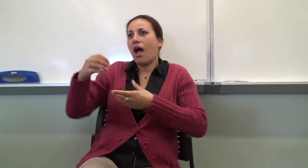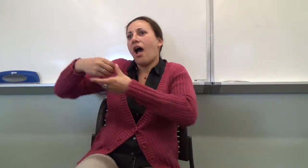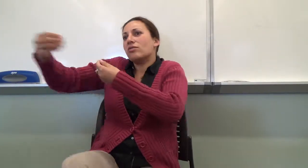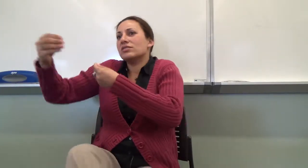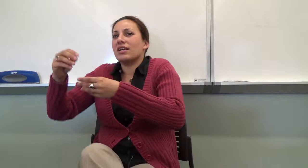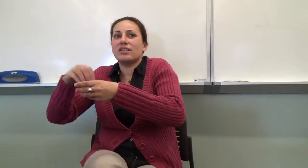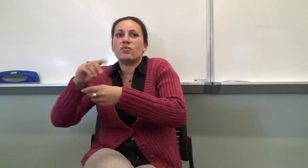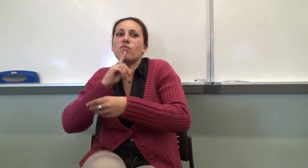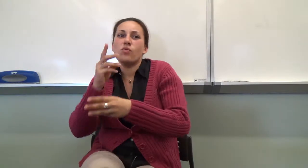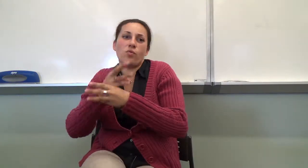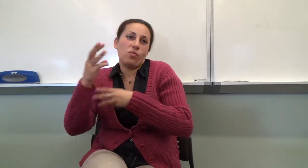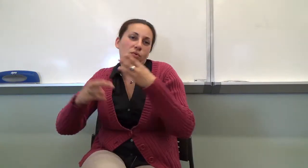fooling around with their minds.